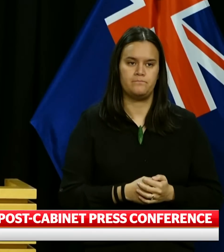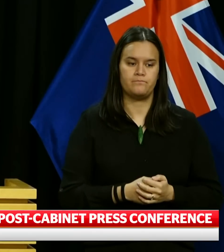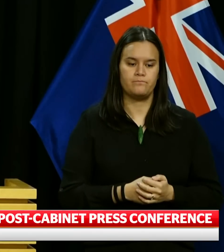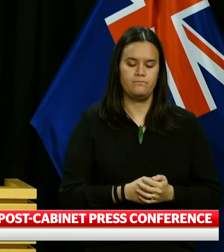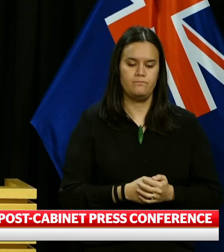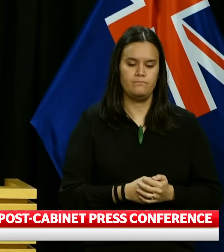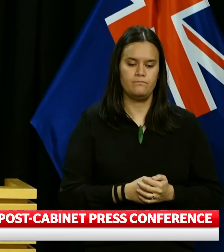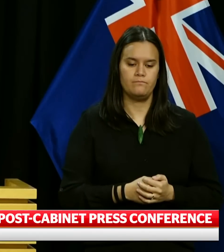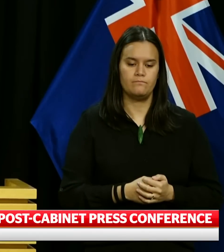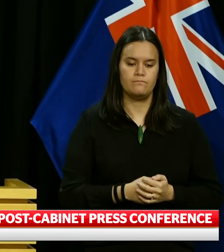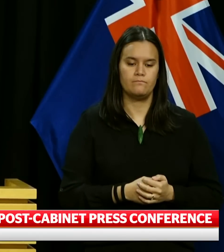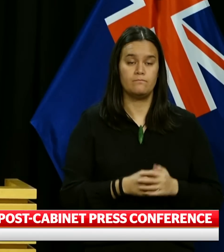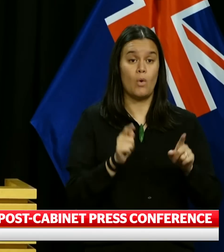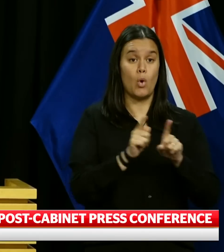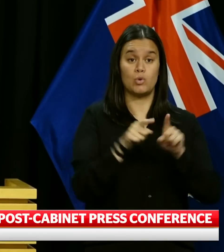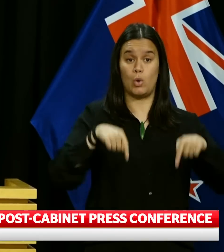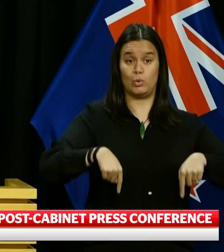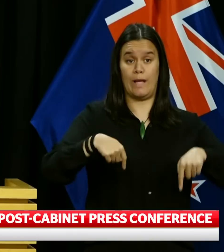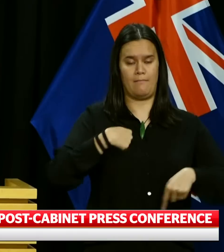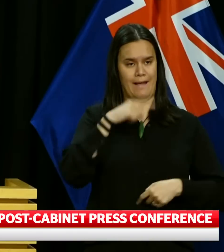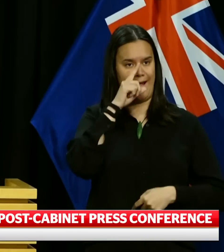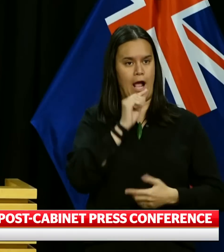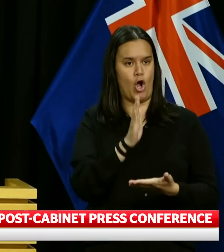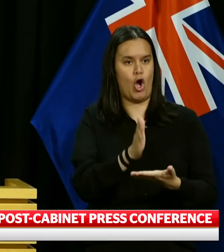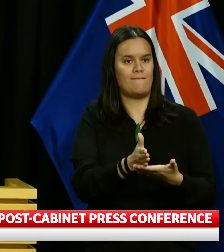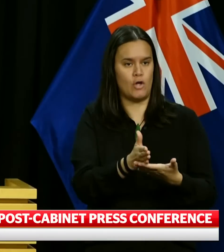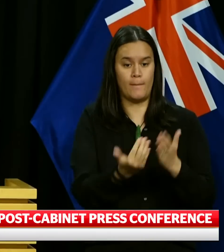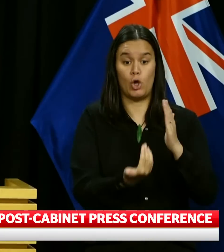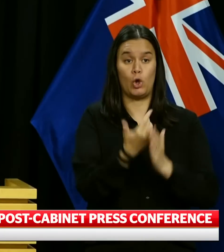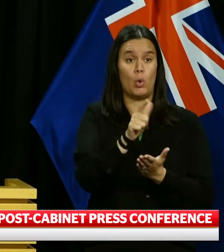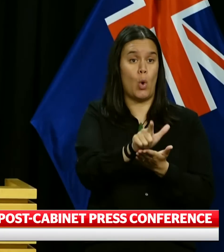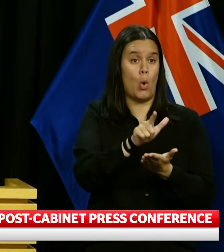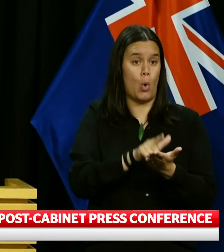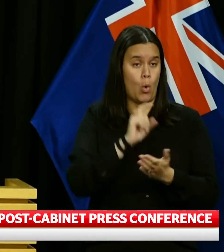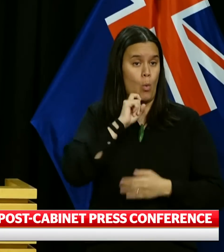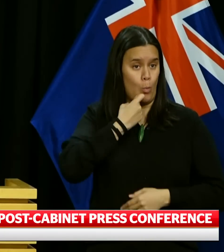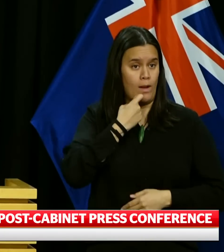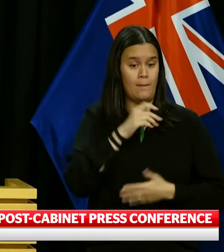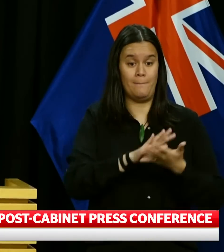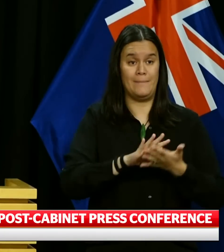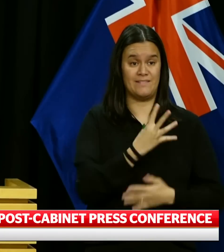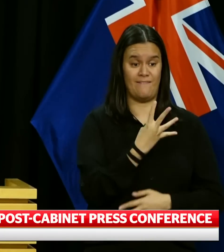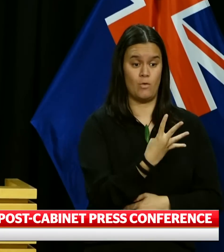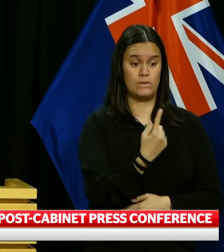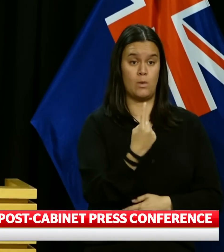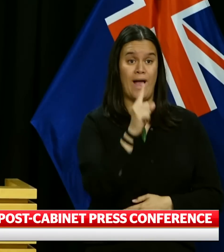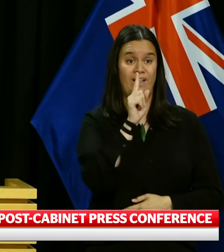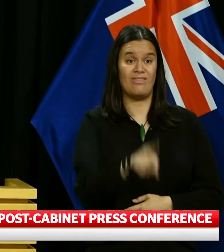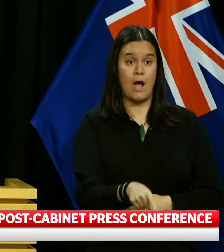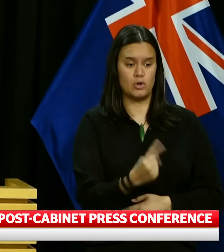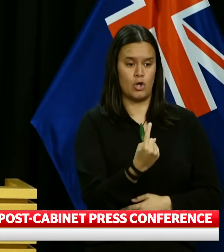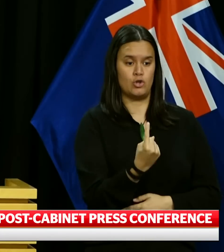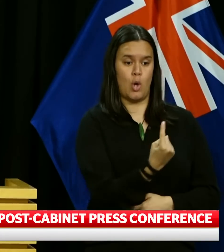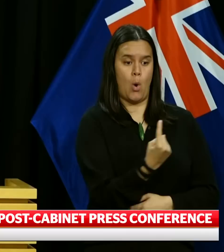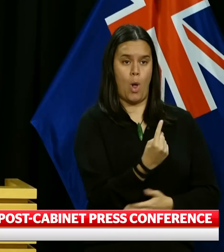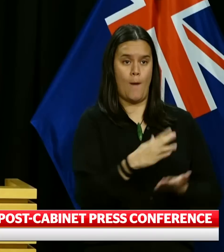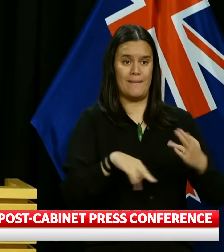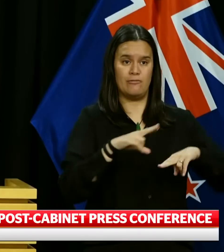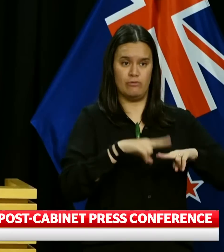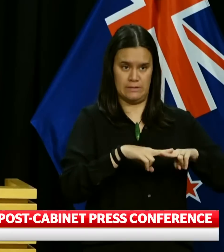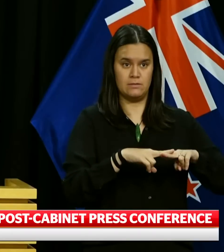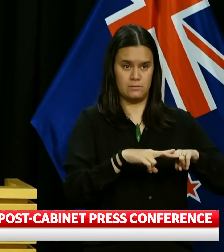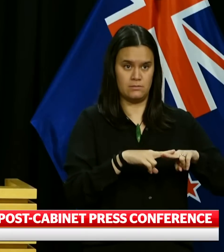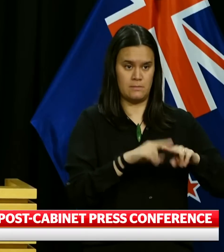I'm also able to confirm today that we'll be introducing legislation that will see 41,000 sole parents better off by